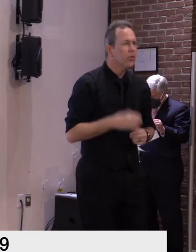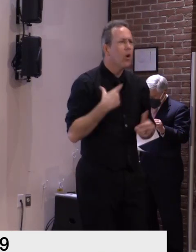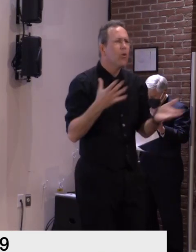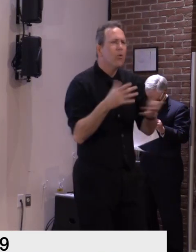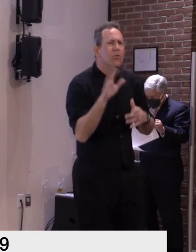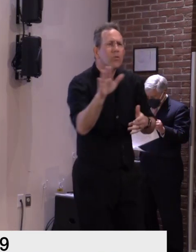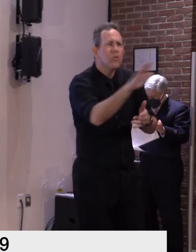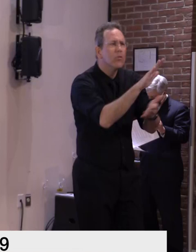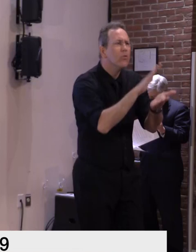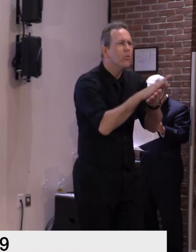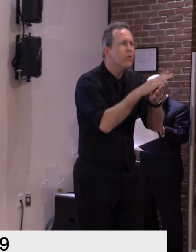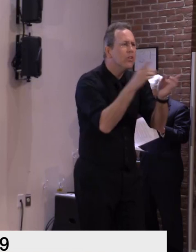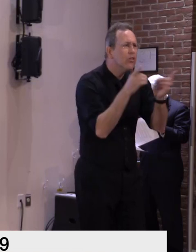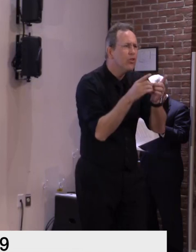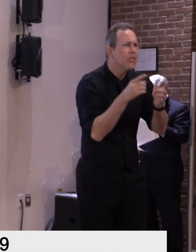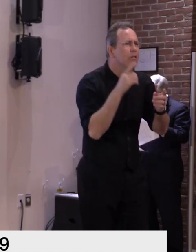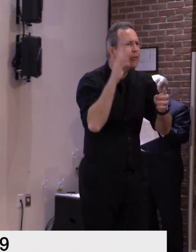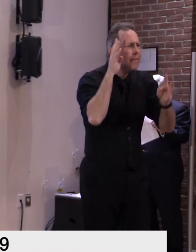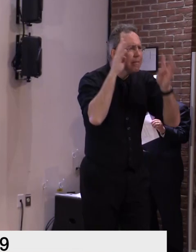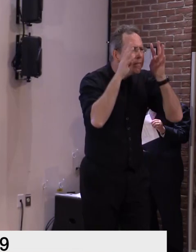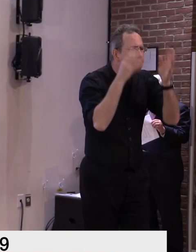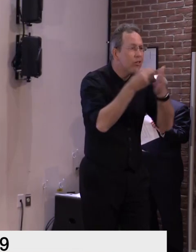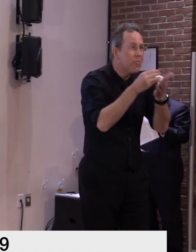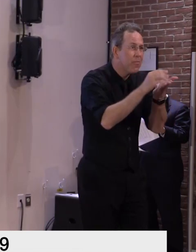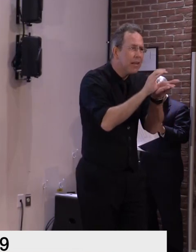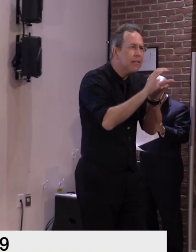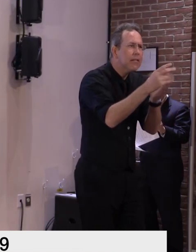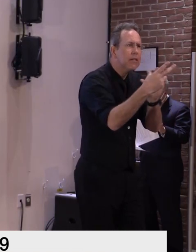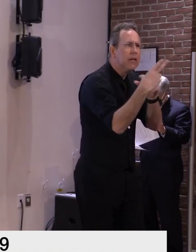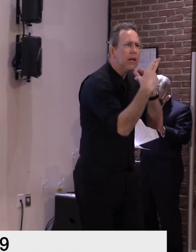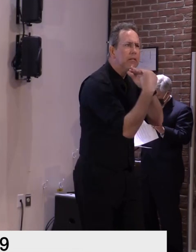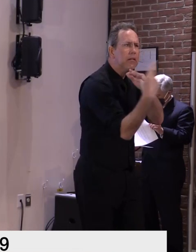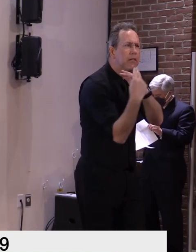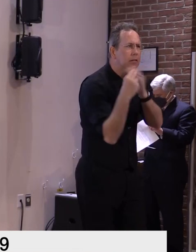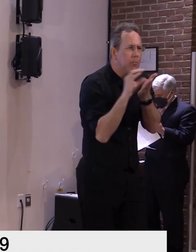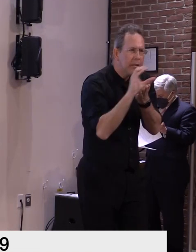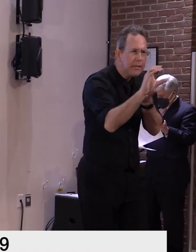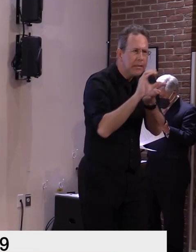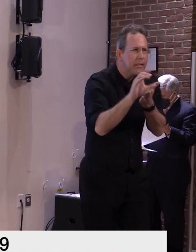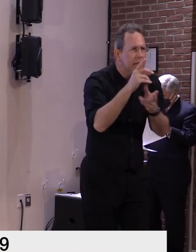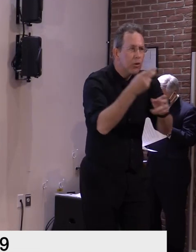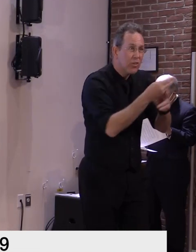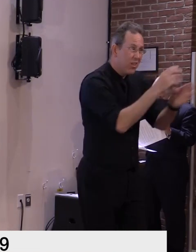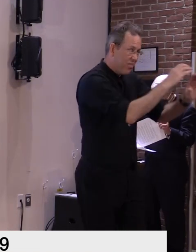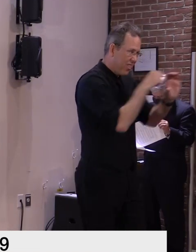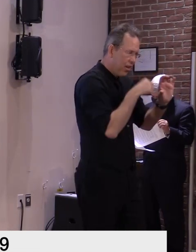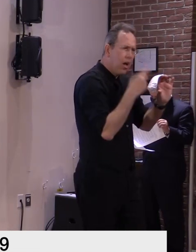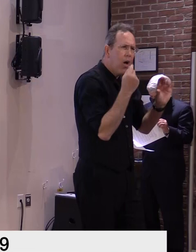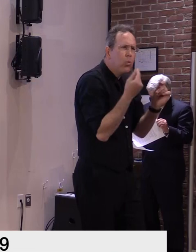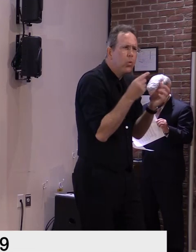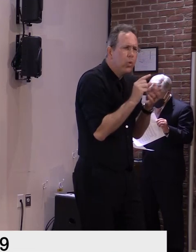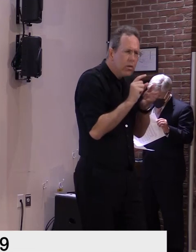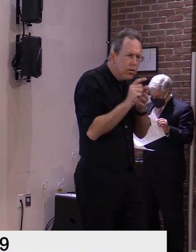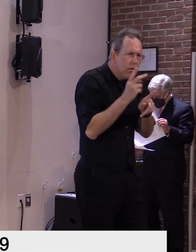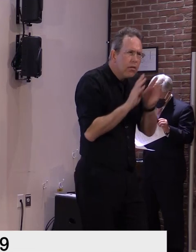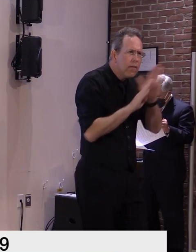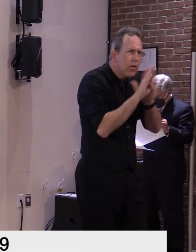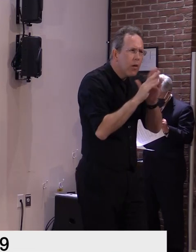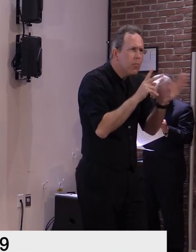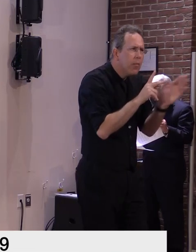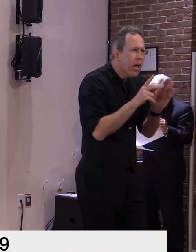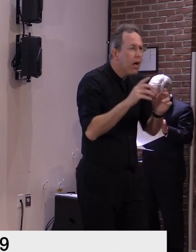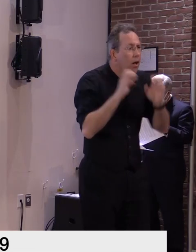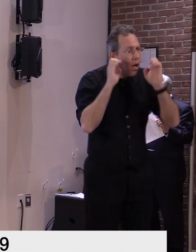local ESSER recovery funds to design engaging opportunities, incorporating both education and fun activities in the